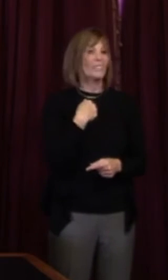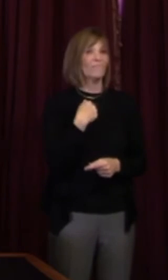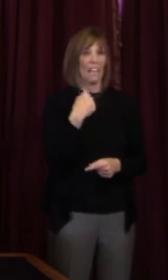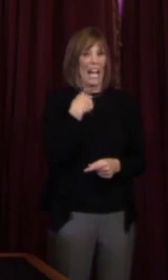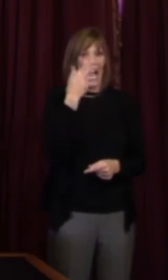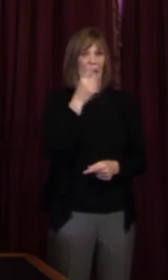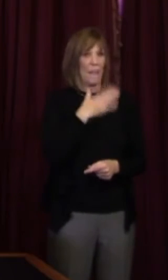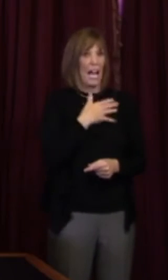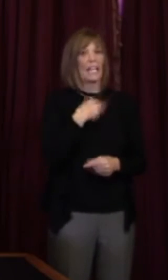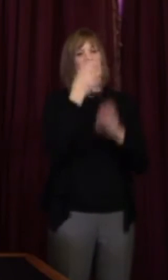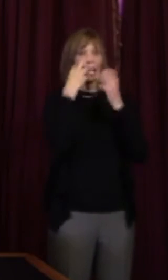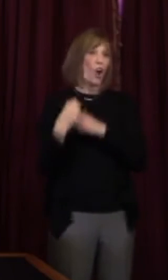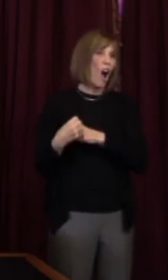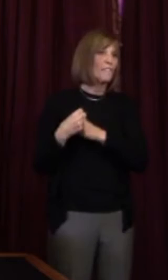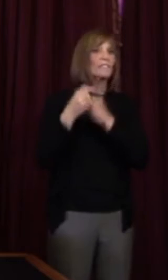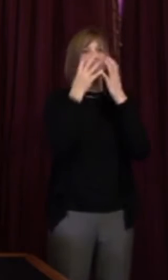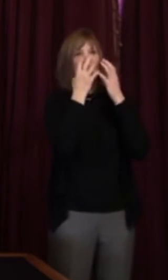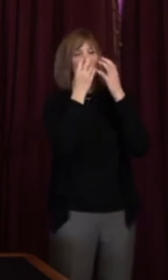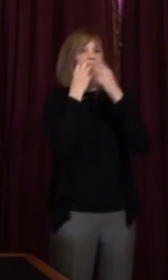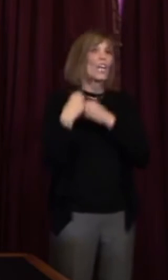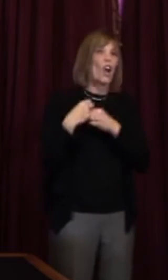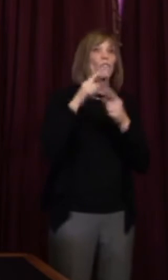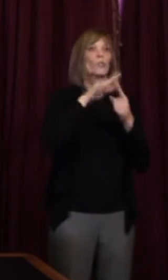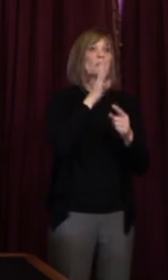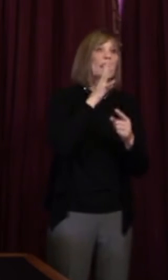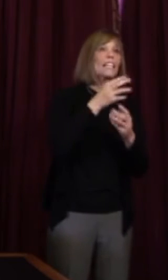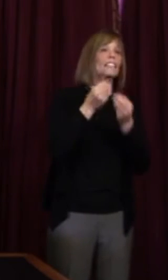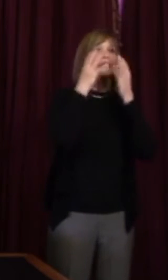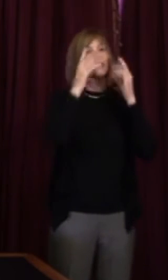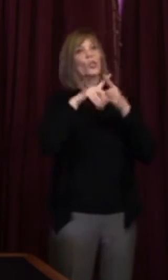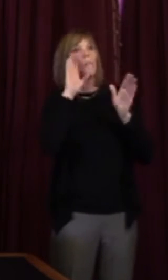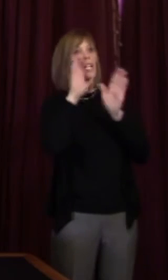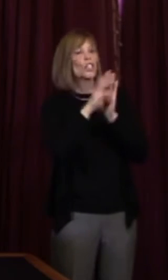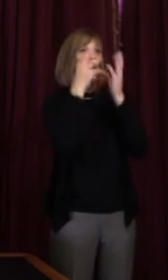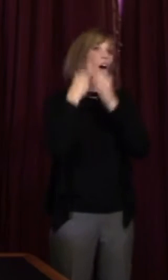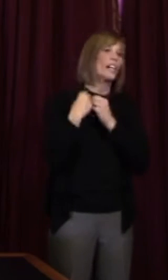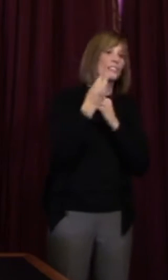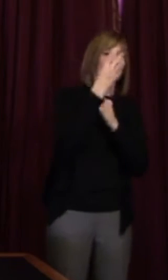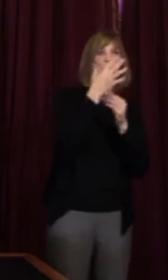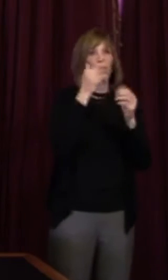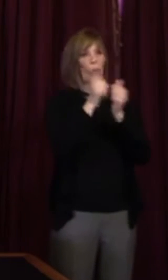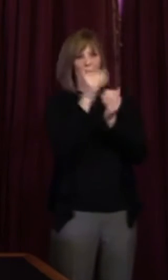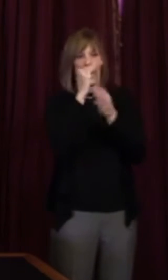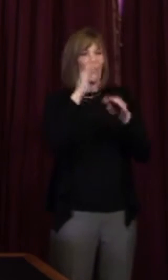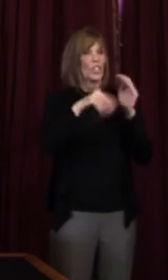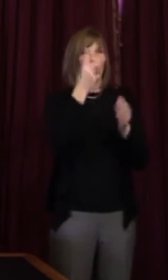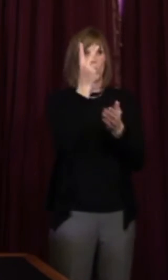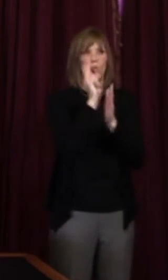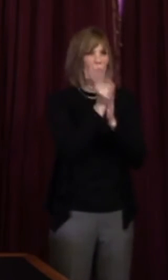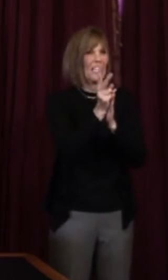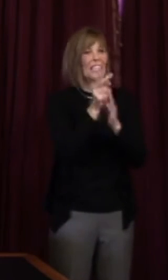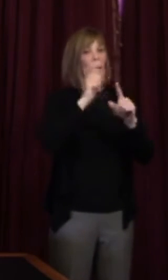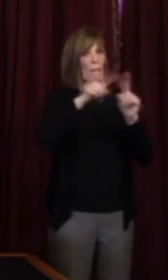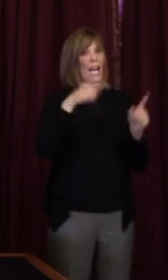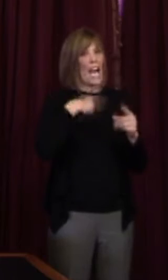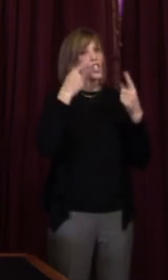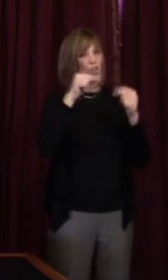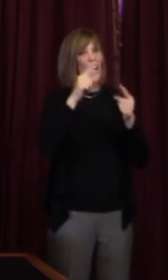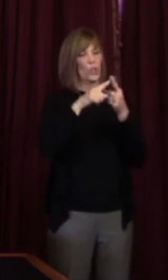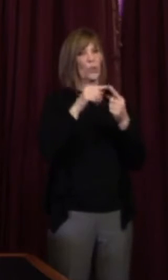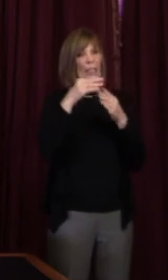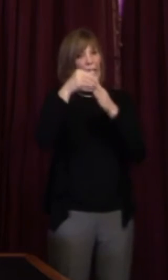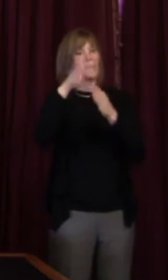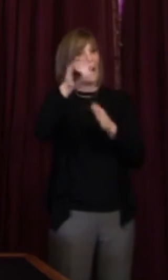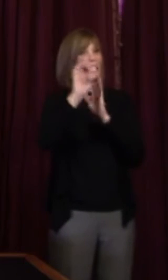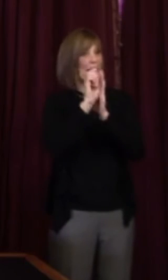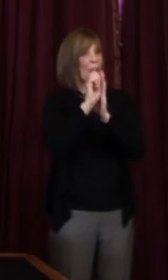had mine on. I'd take it off to speak. I'd take it off sometimes to take a picture and put it back on. It was less than 2 minutes. But, you know, I've tried to lead by example.